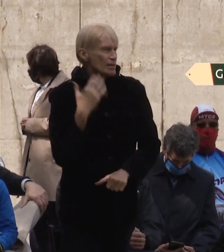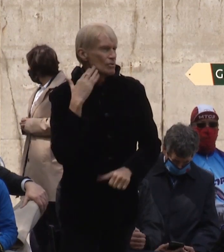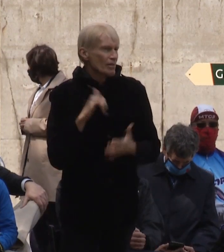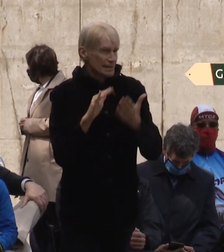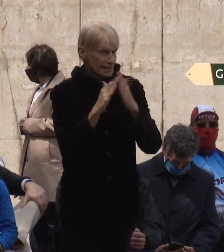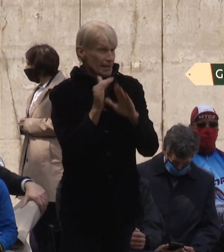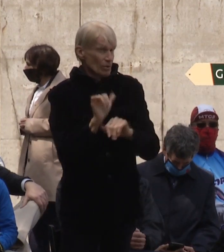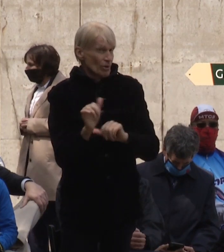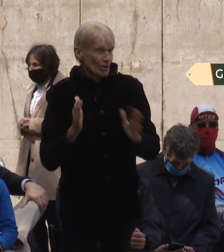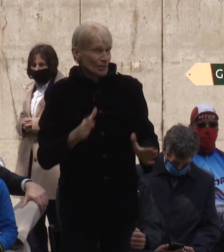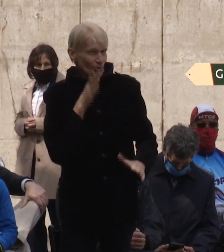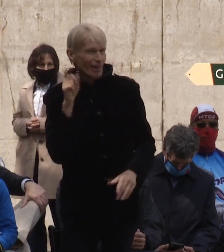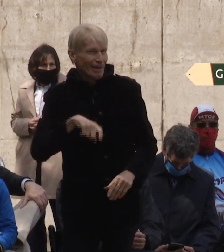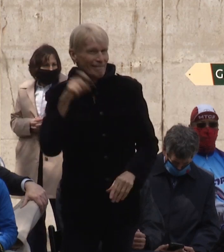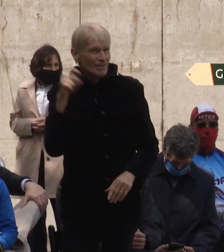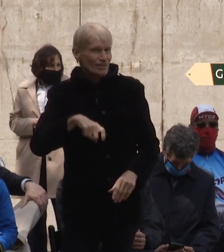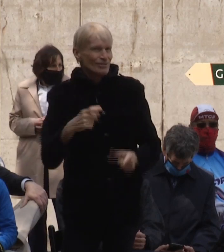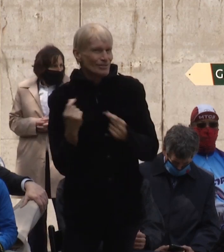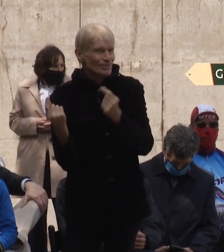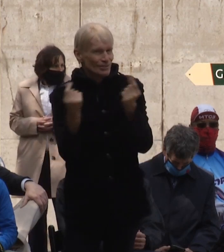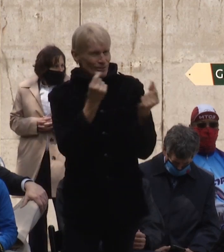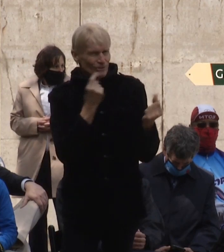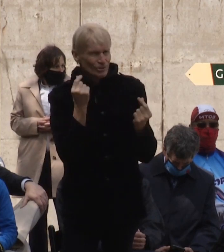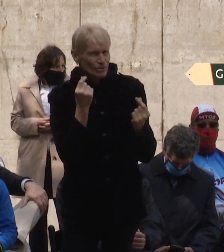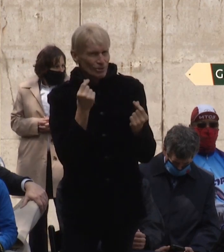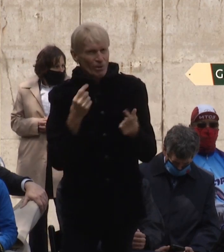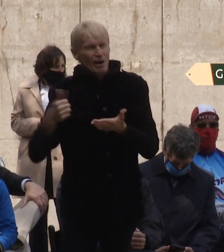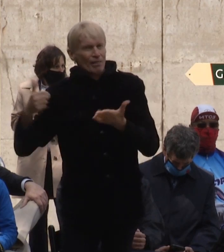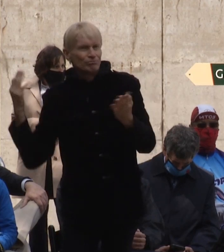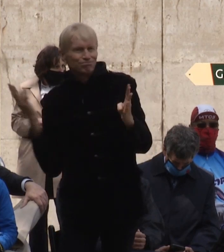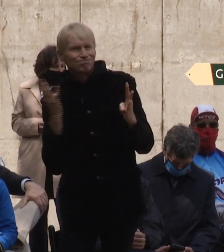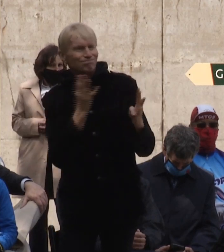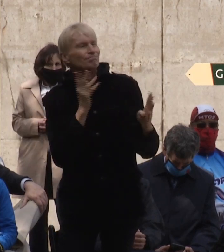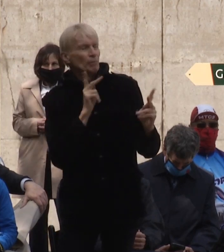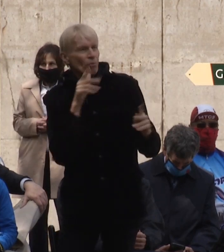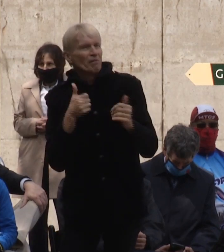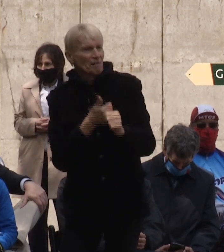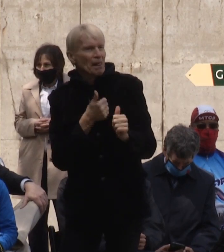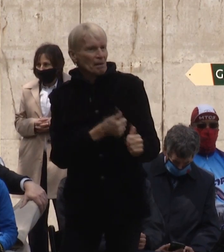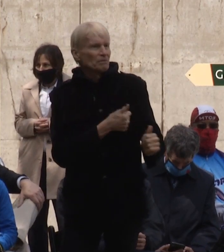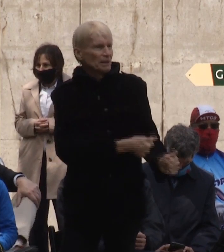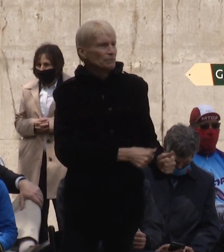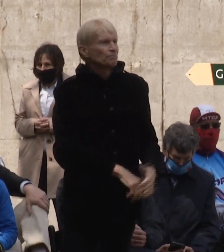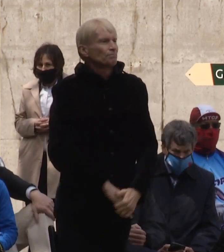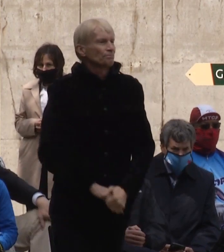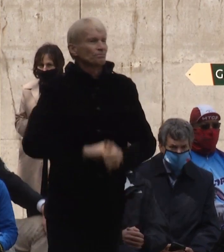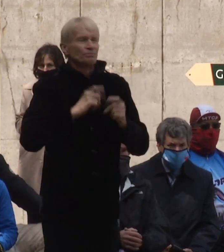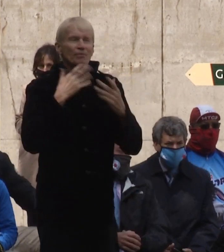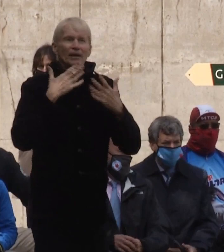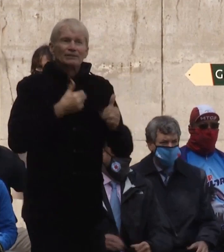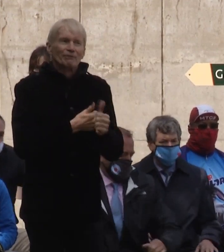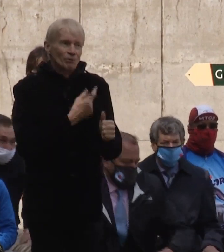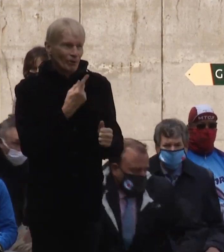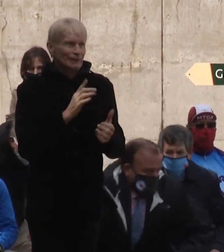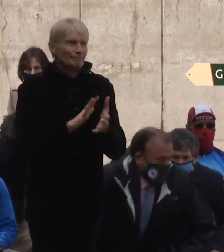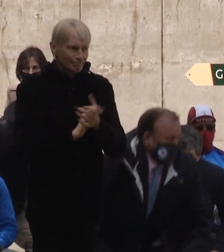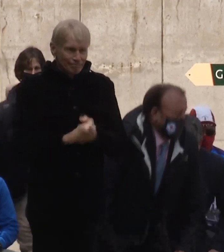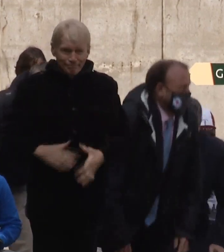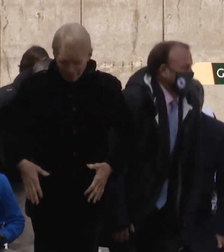lead in doing that work. We've got to set the example for others to follow. Okay. All right. Thanks, everyone.